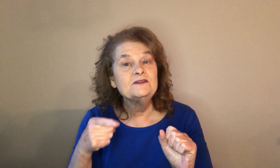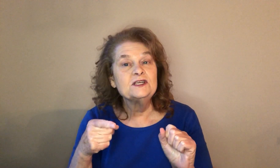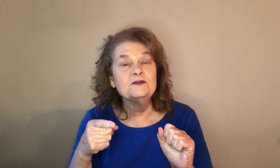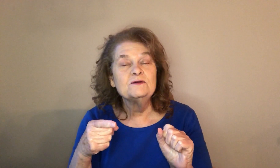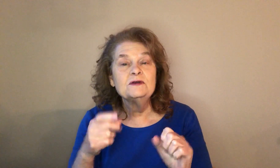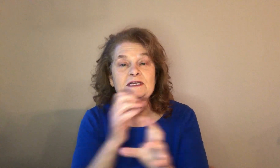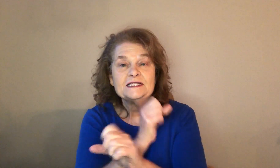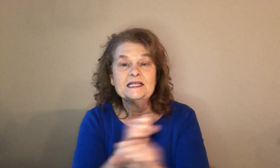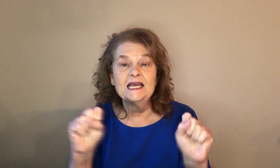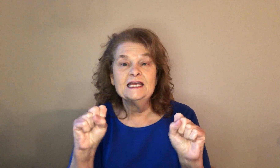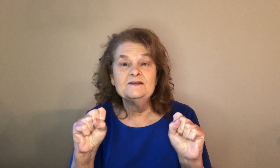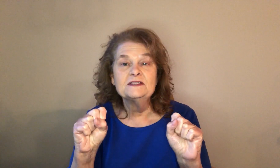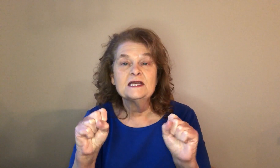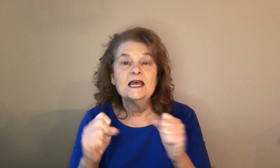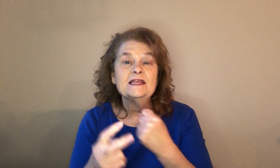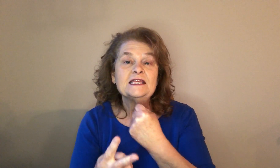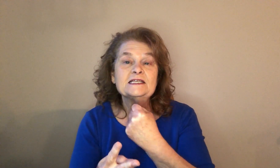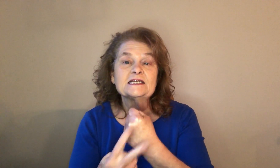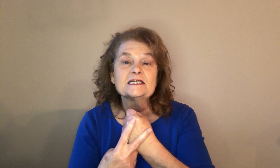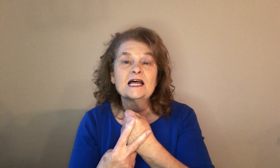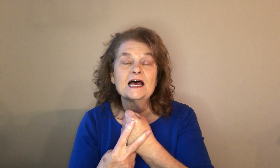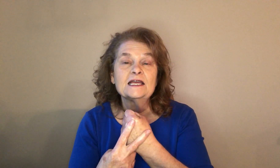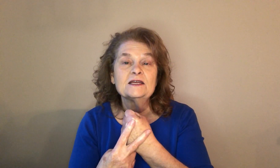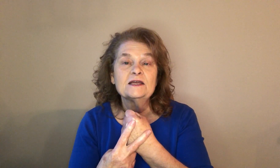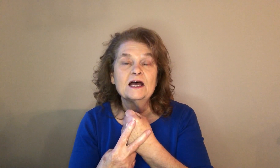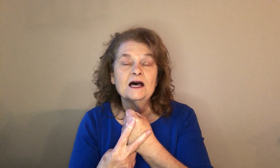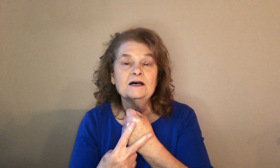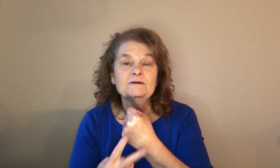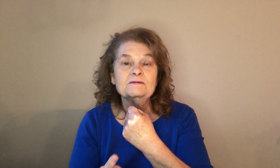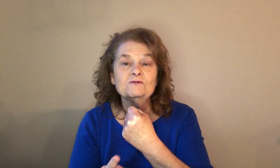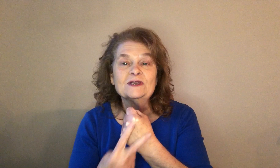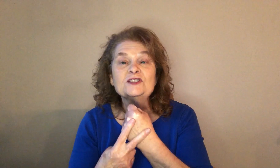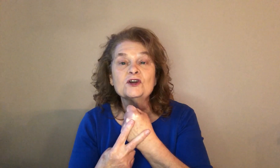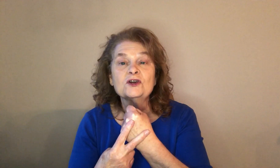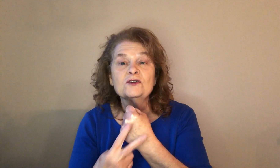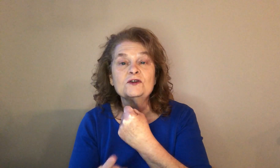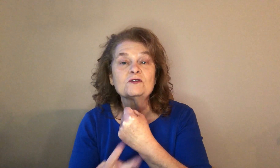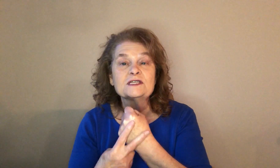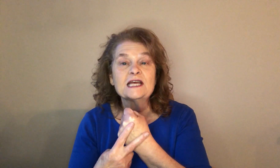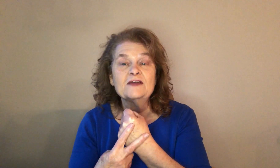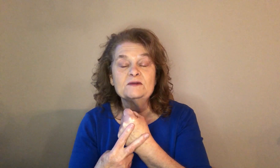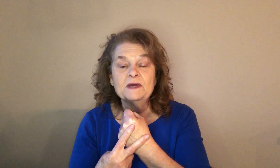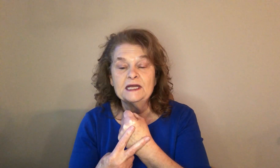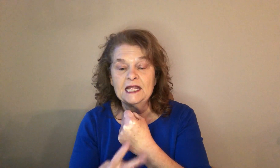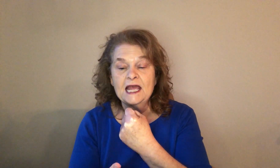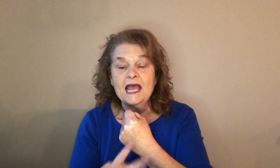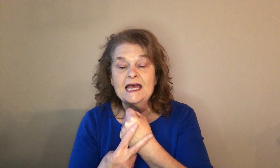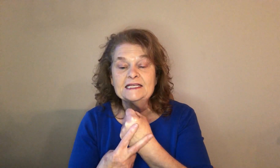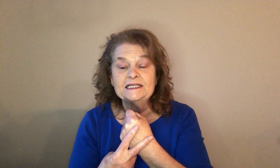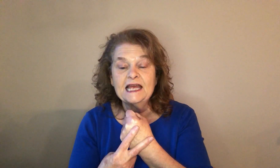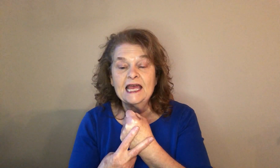you, saves. This is like reserved or saved money.